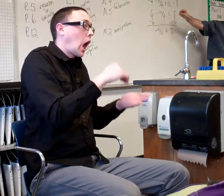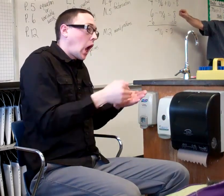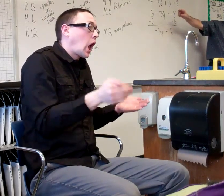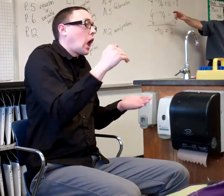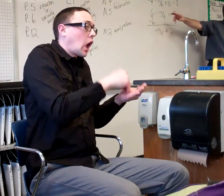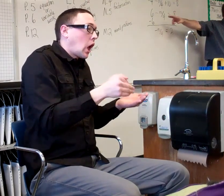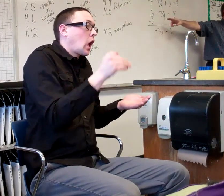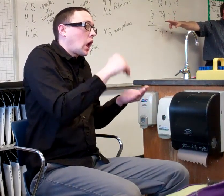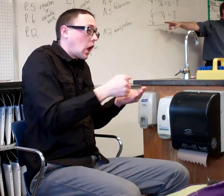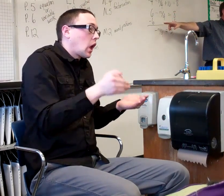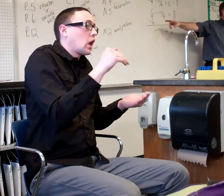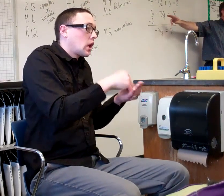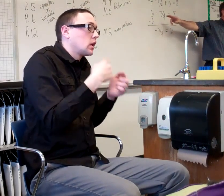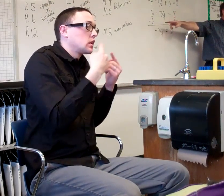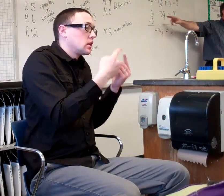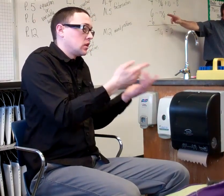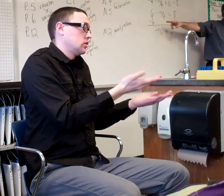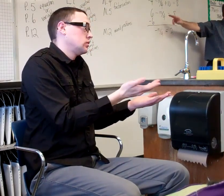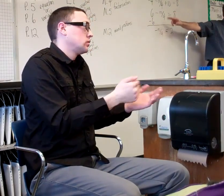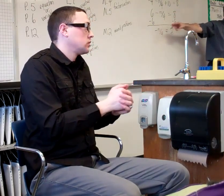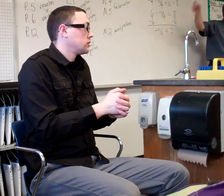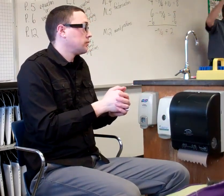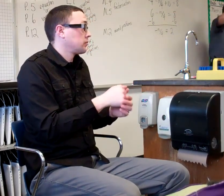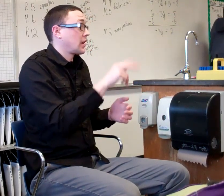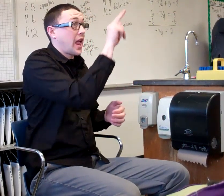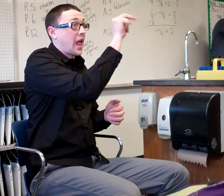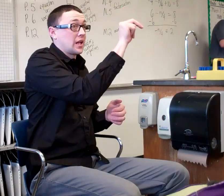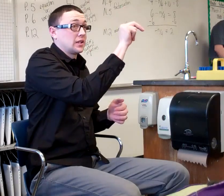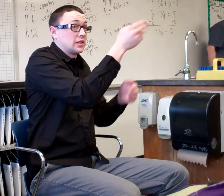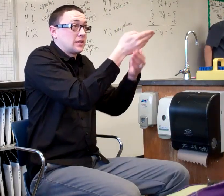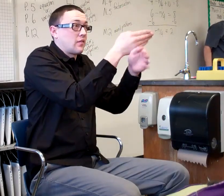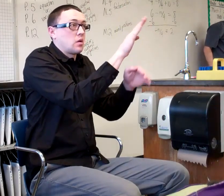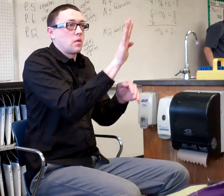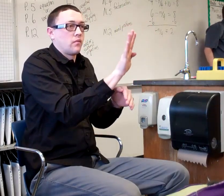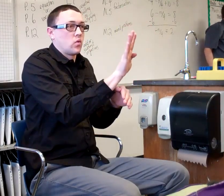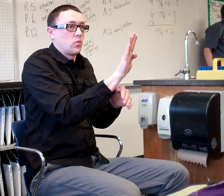listening. N is divided by 4. Tell me the opposite.